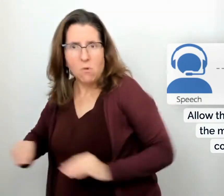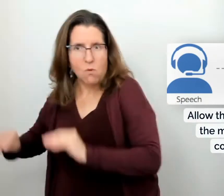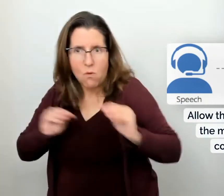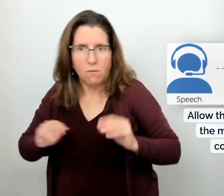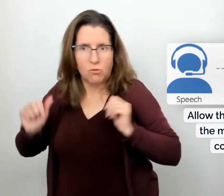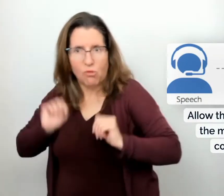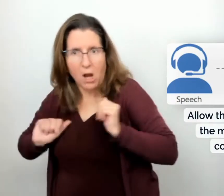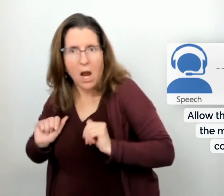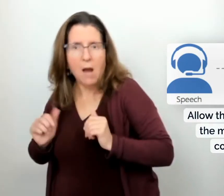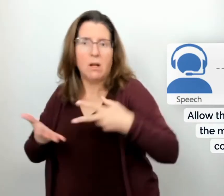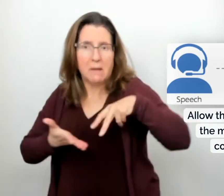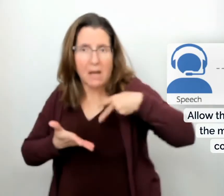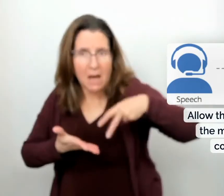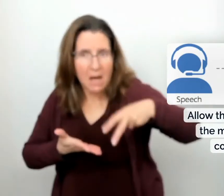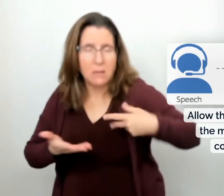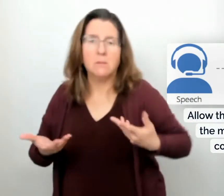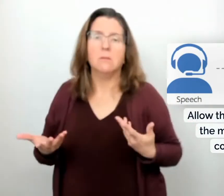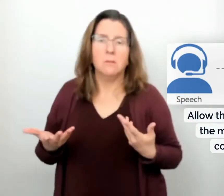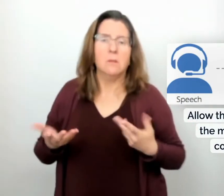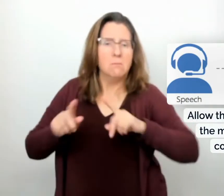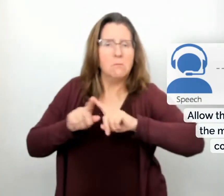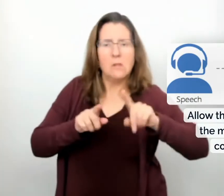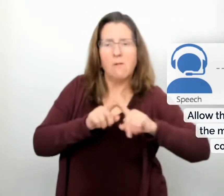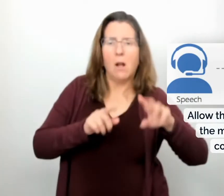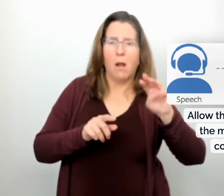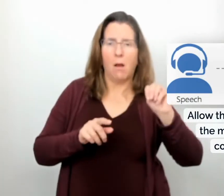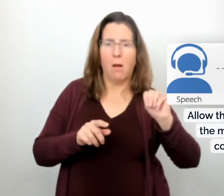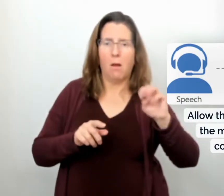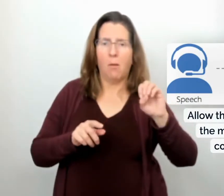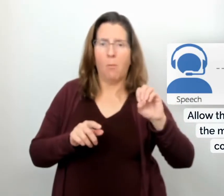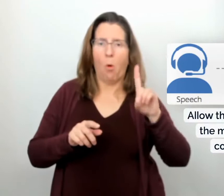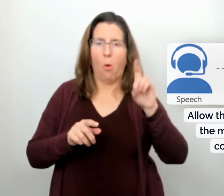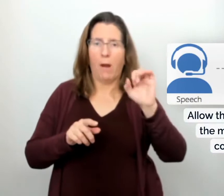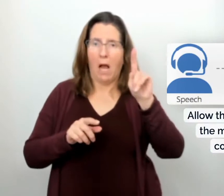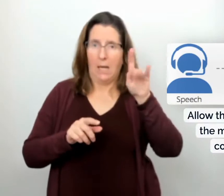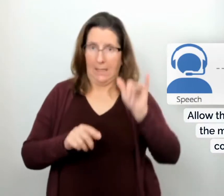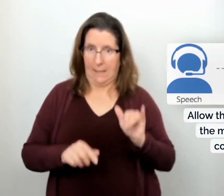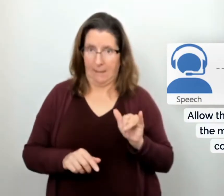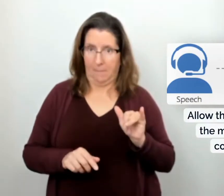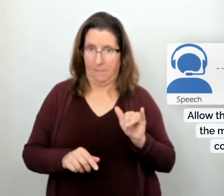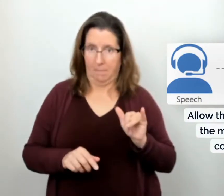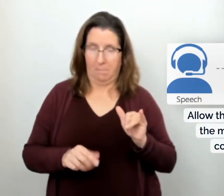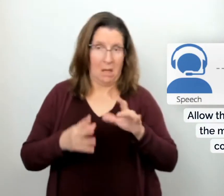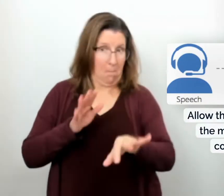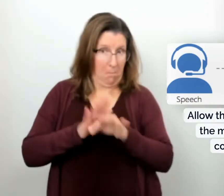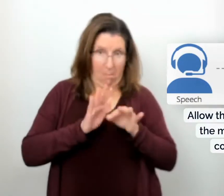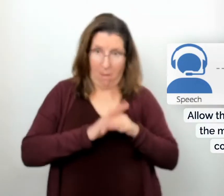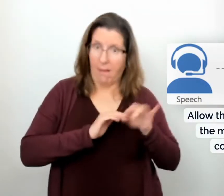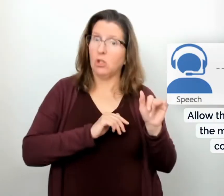performance, skit, dance, and so on. They can be creative in their choices, so give them a choice of